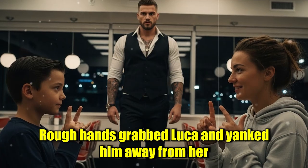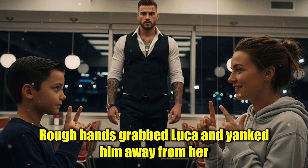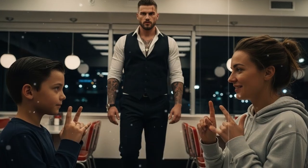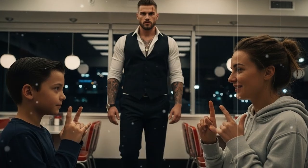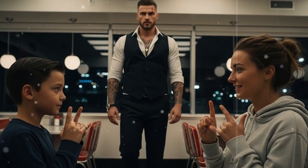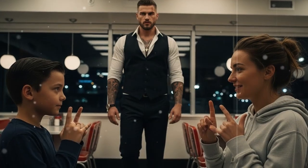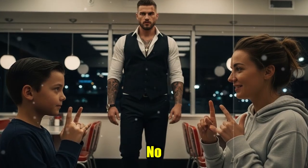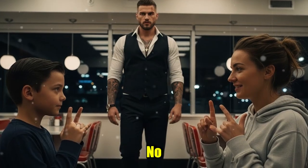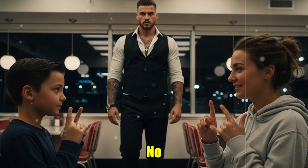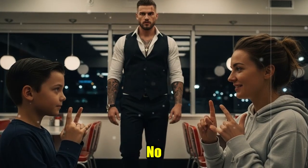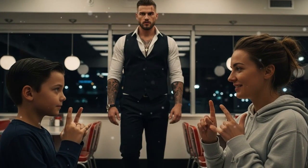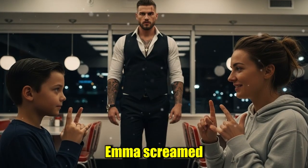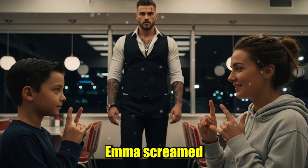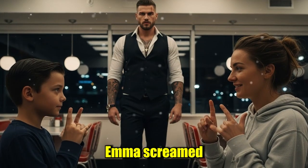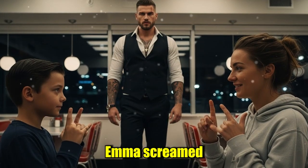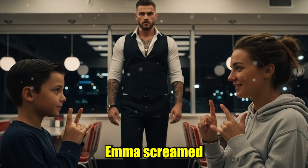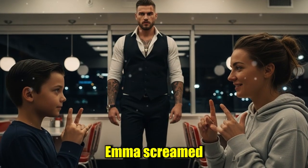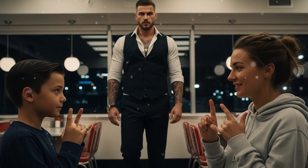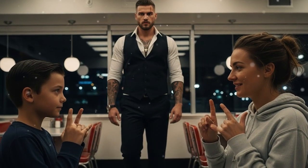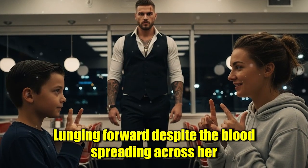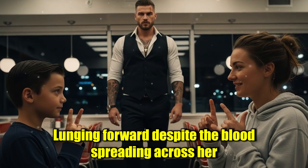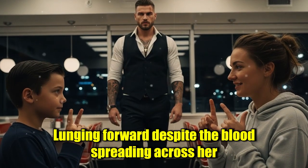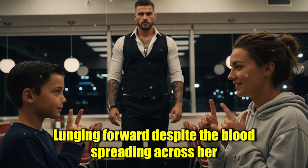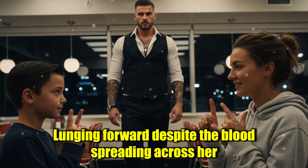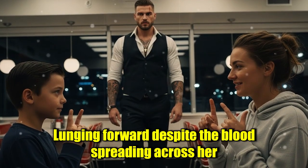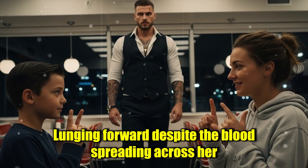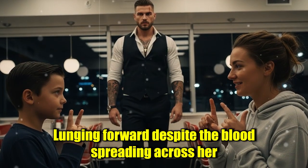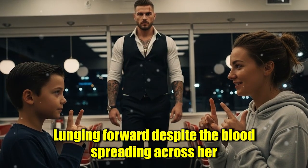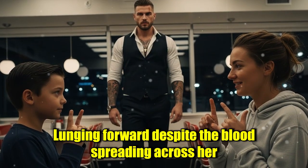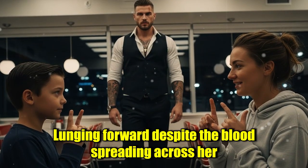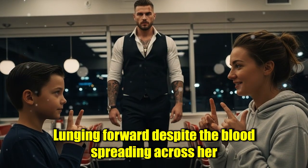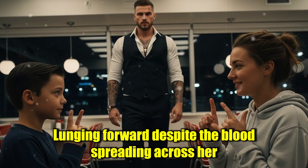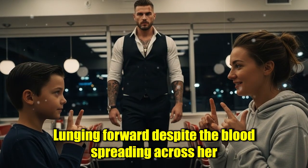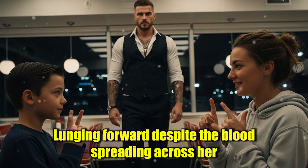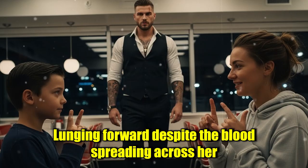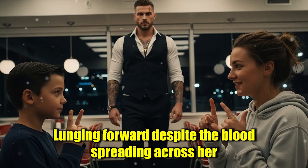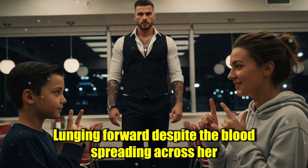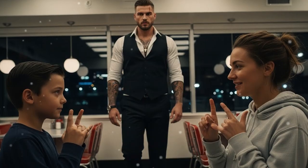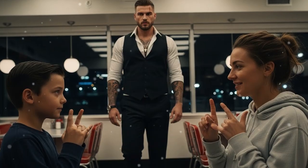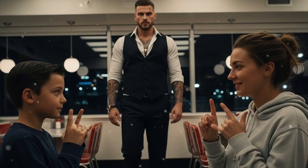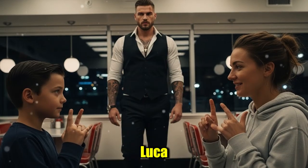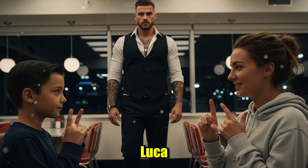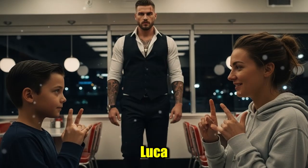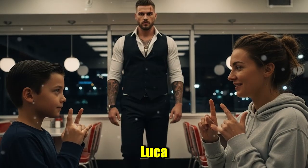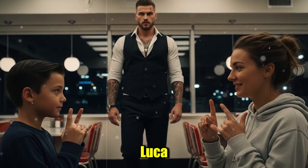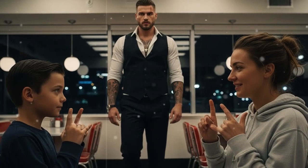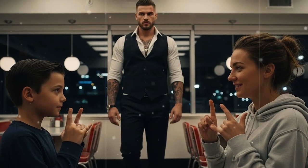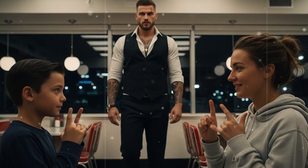her. "No!" Emma screamed, lunging forward despite the blood spreading across her shirt. "Luca!"